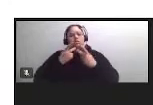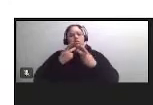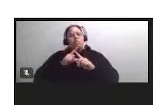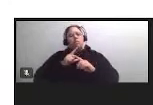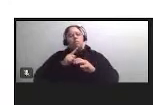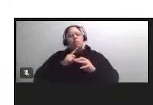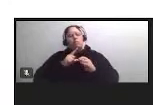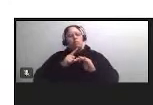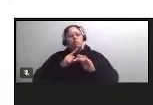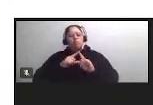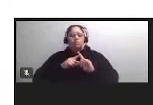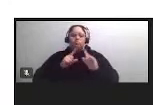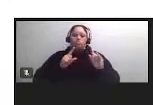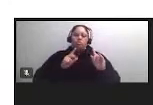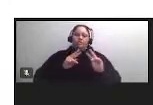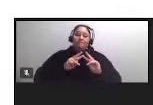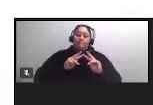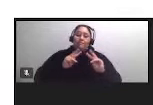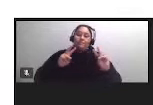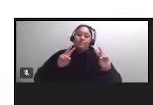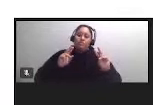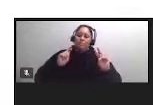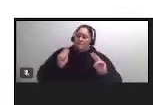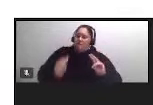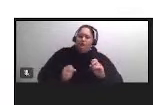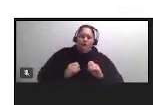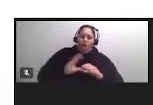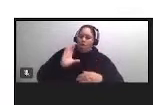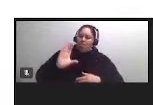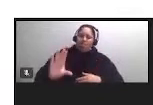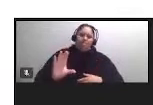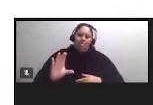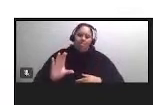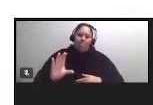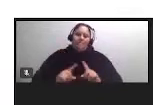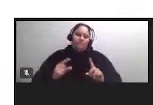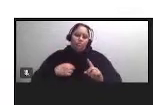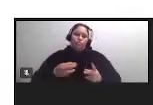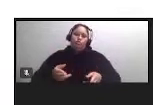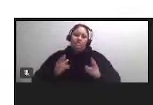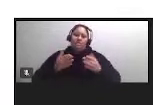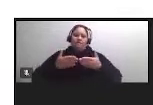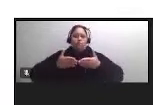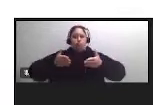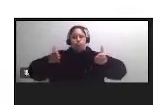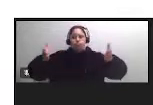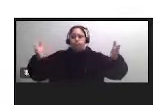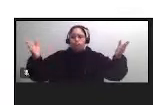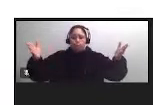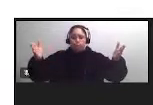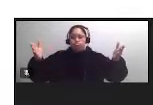not very much money, that we are receiving a very wide